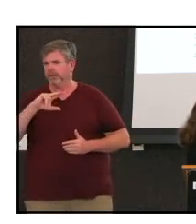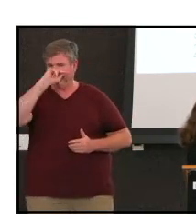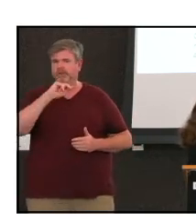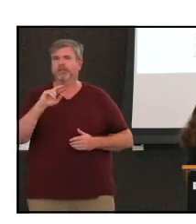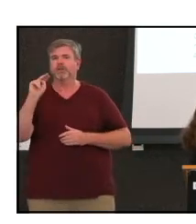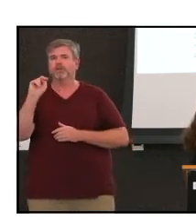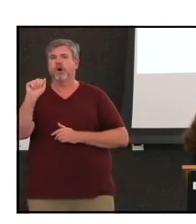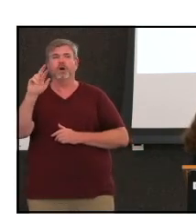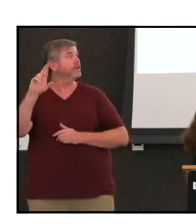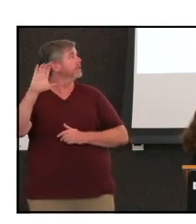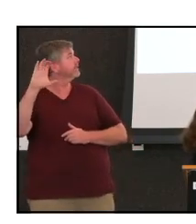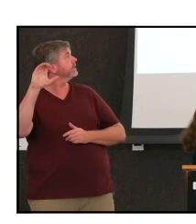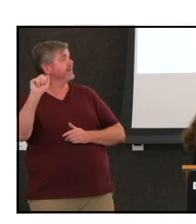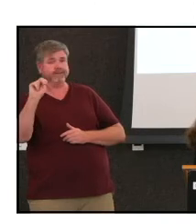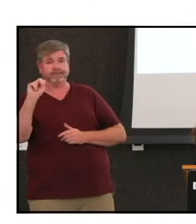about it. Next.